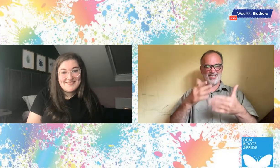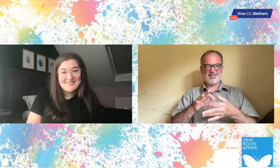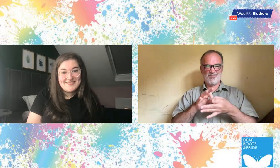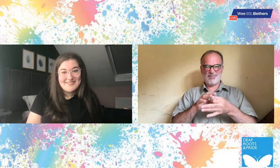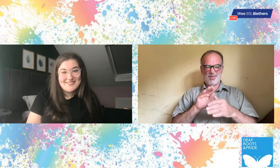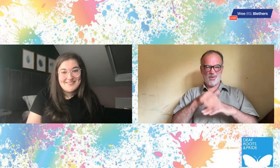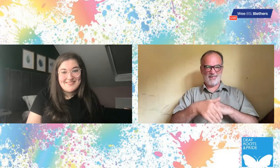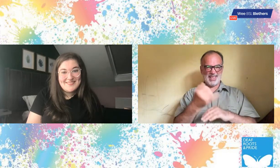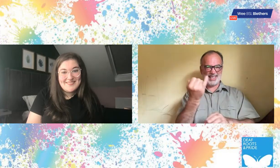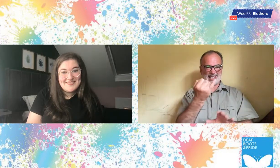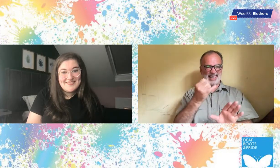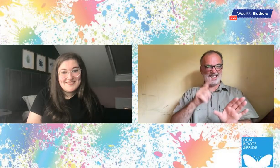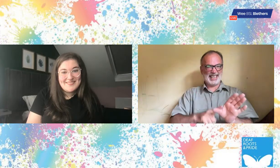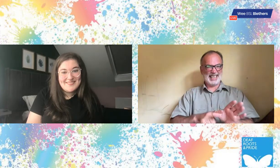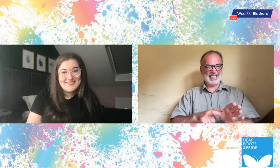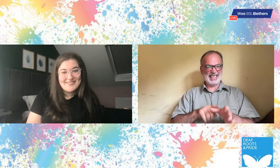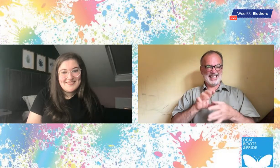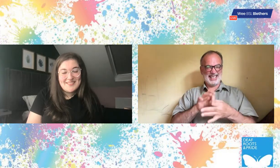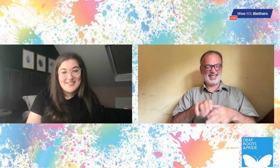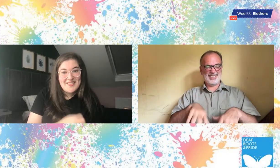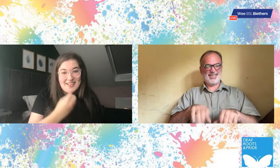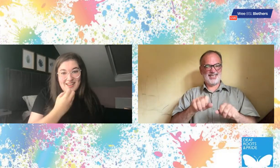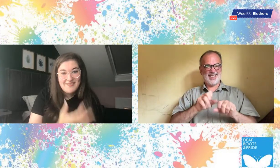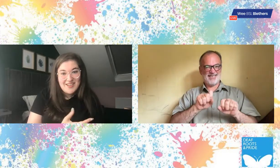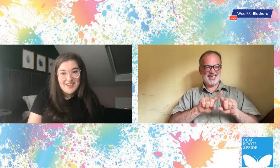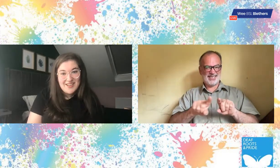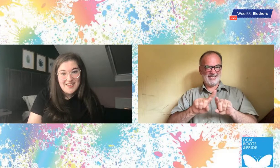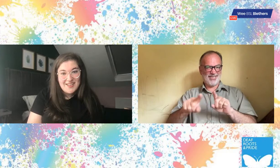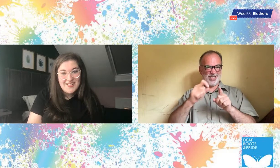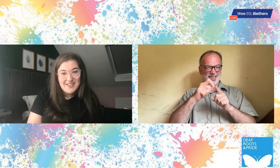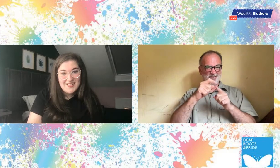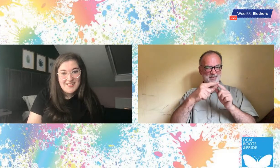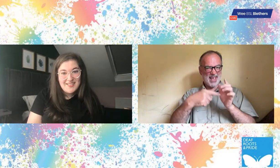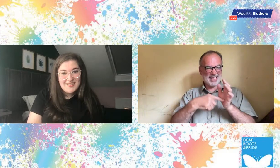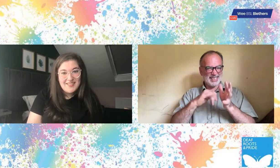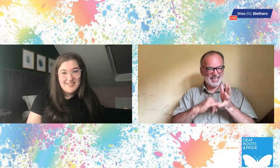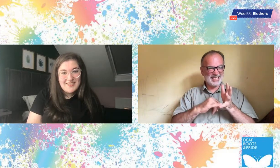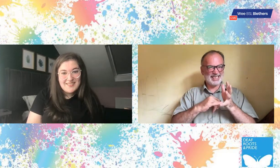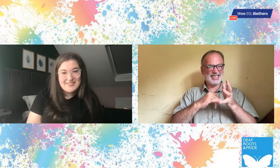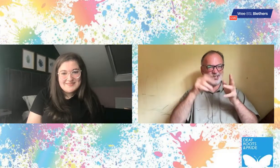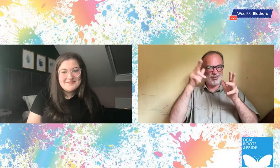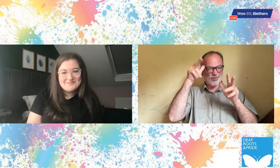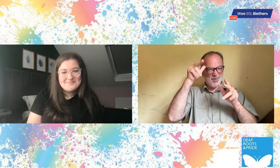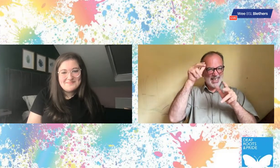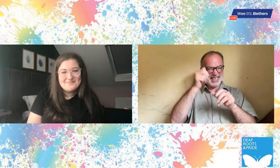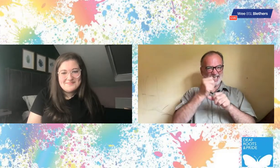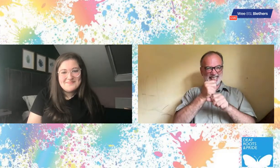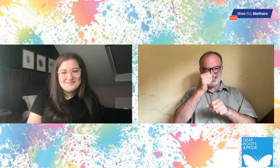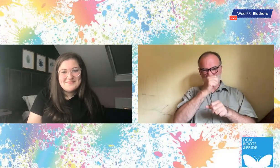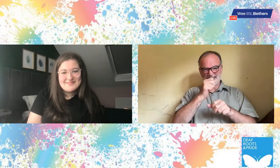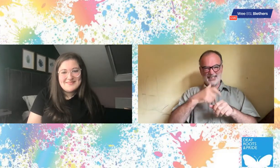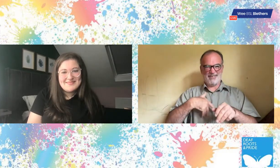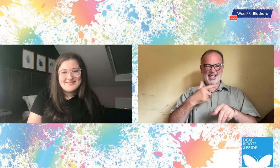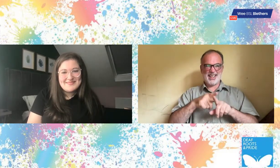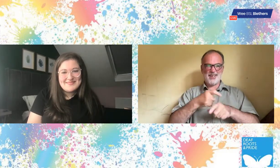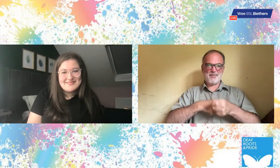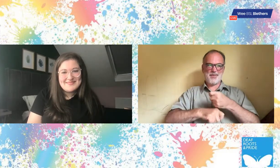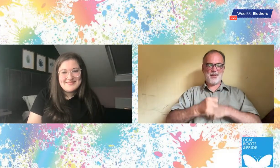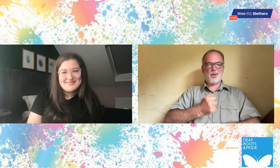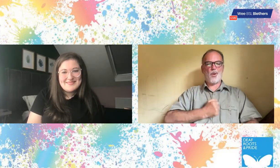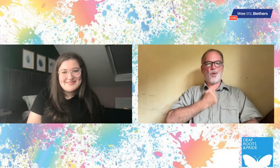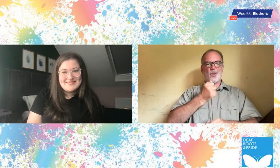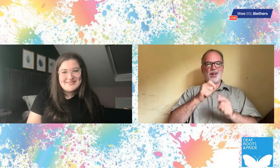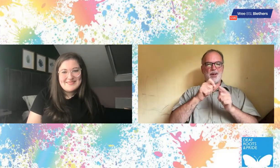needed a bit of company. So they gave me a dog, and we were together for about 16 years. I had all Oh, kinds of different pets.